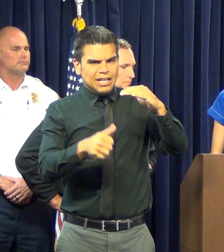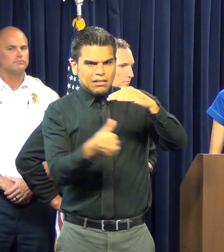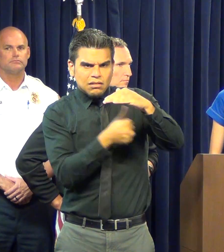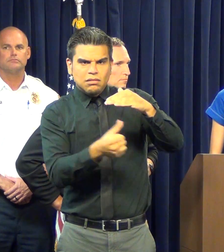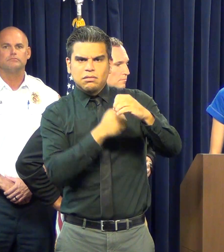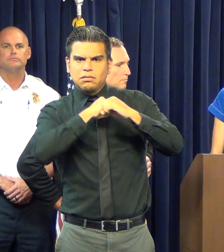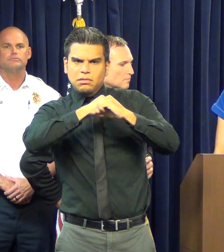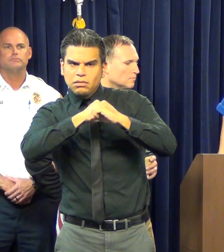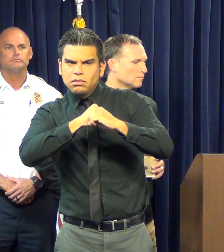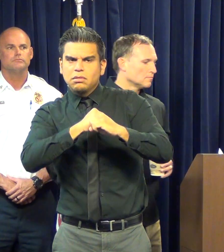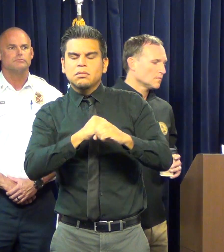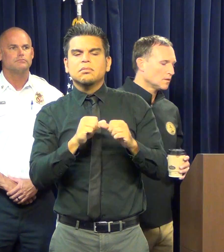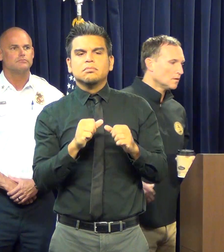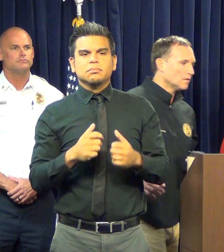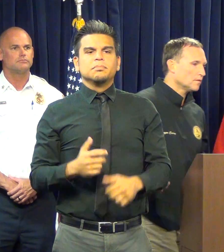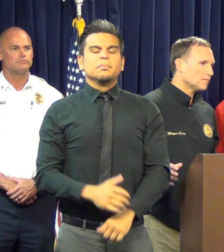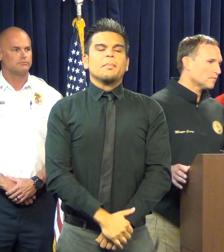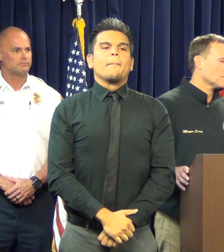this storm.